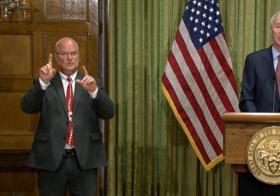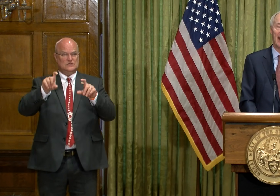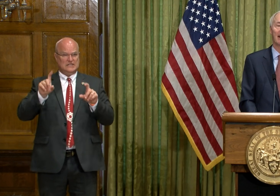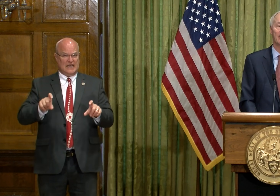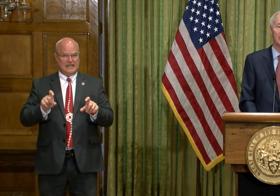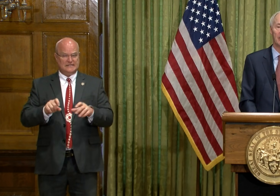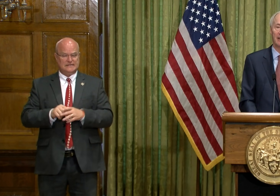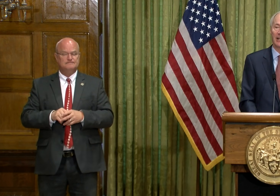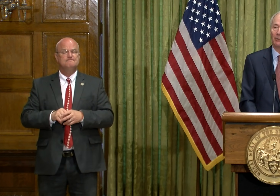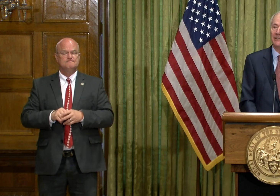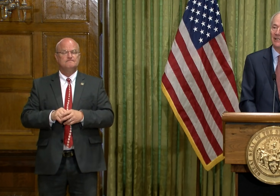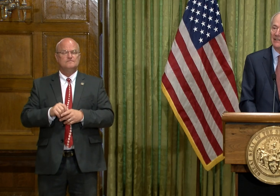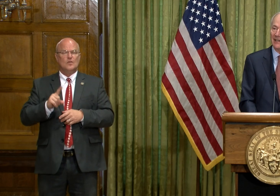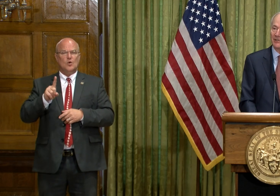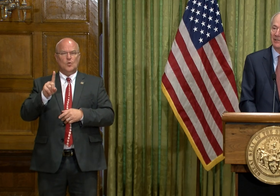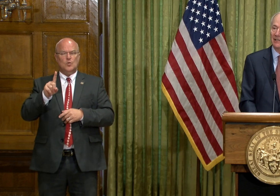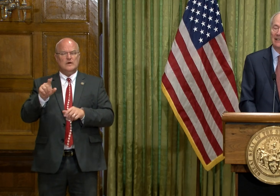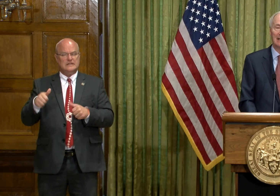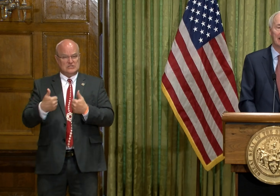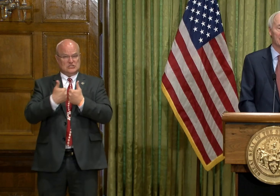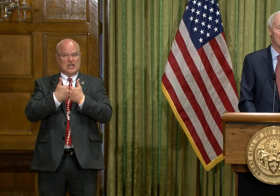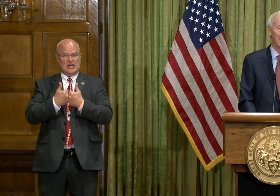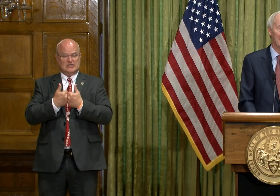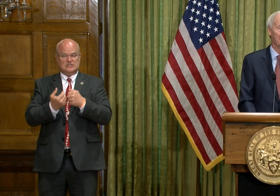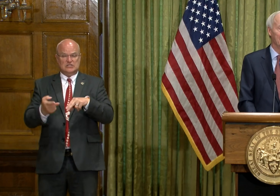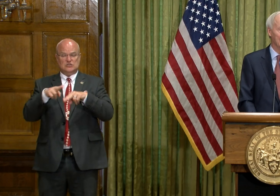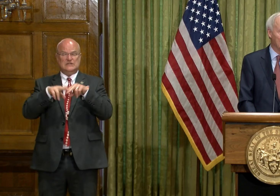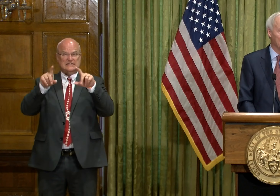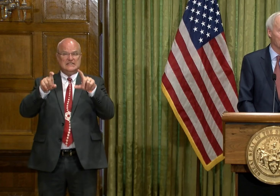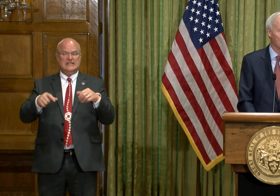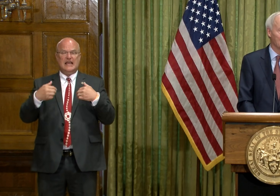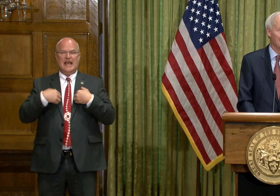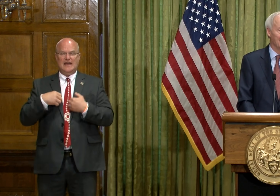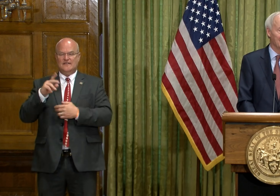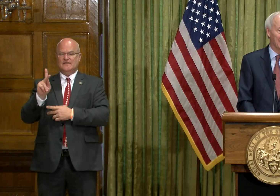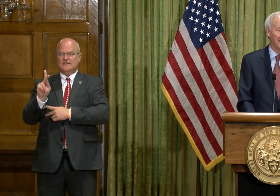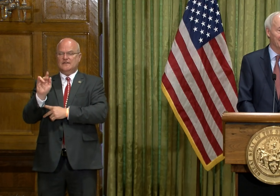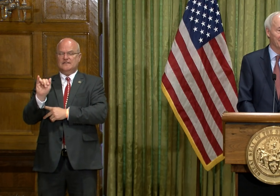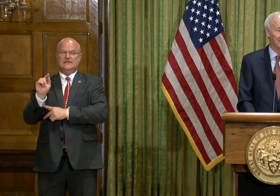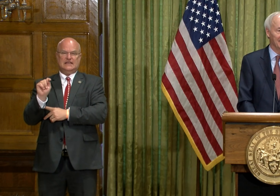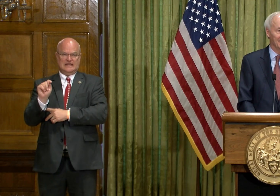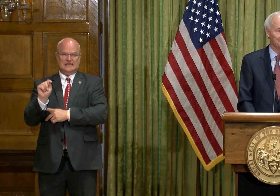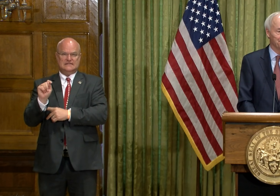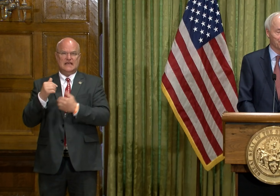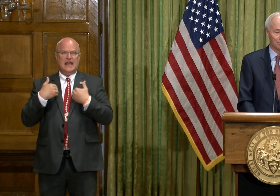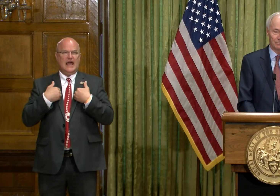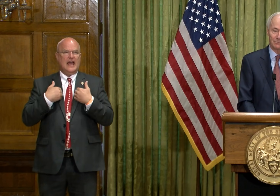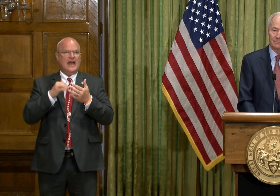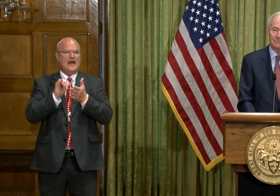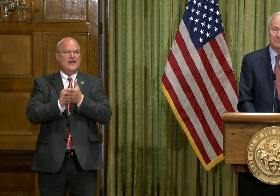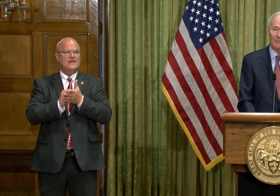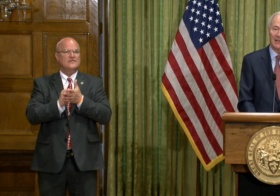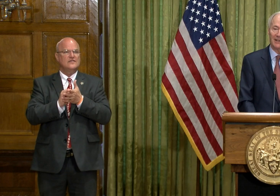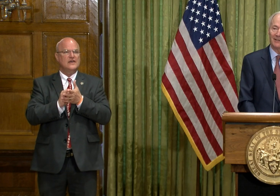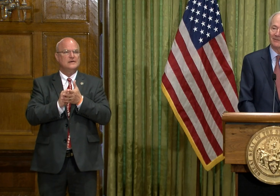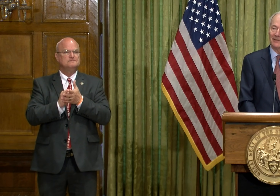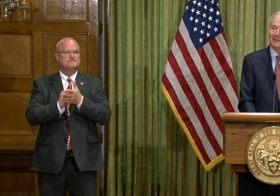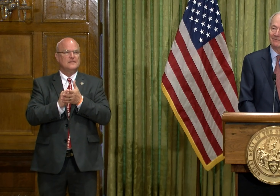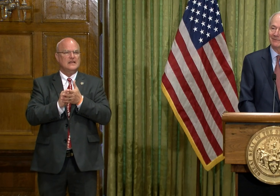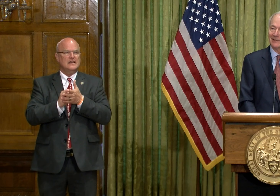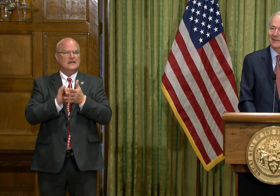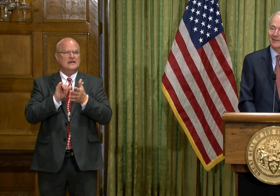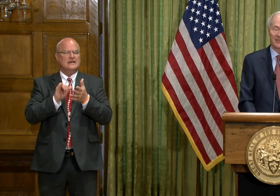of the challenges in increasing testing is to have the kits, to have the